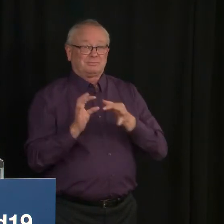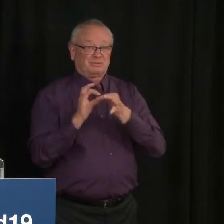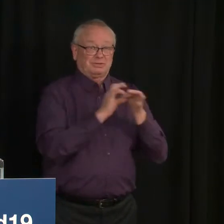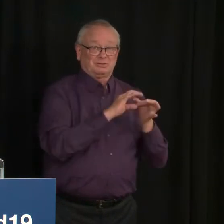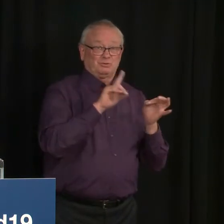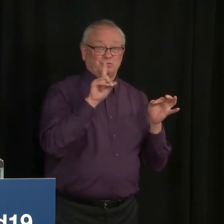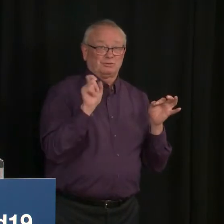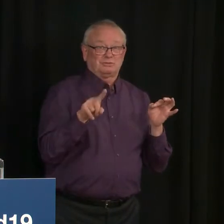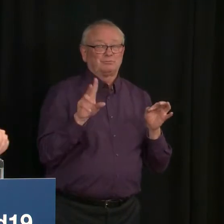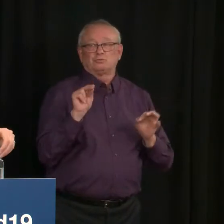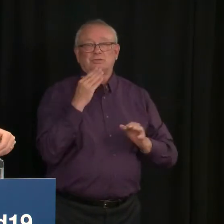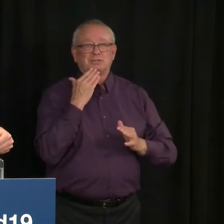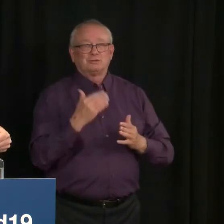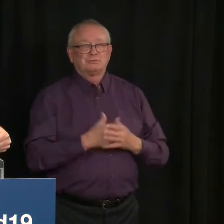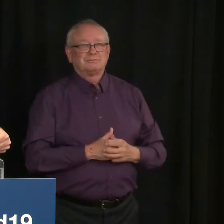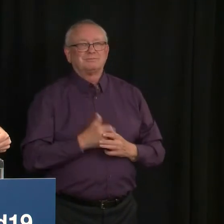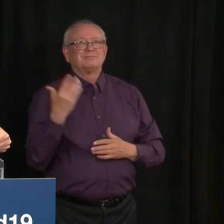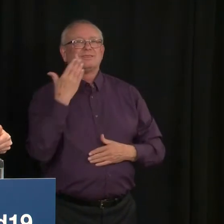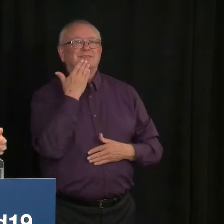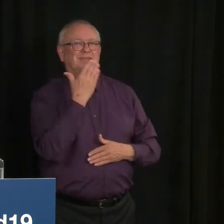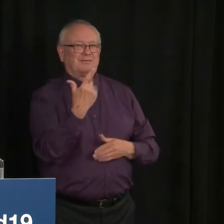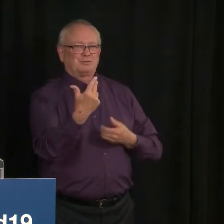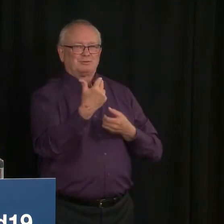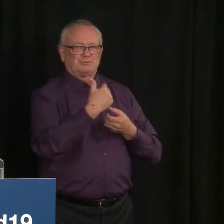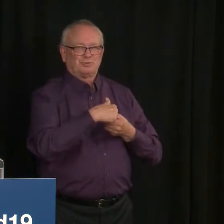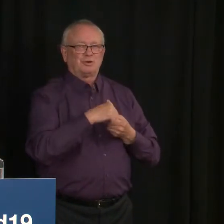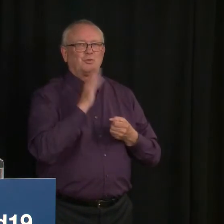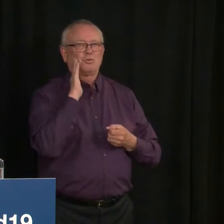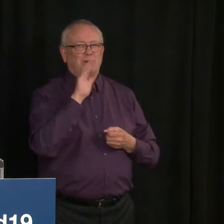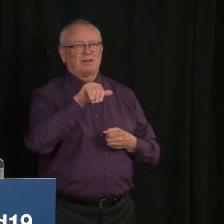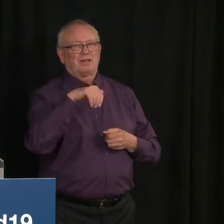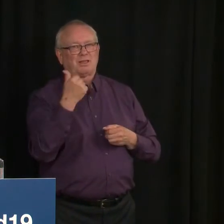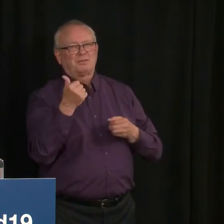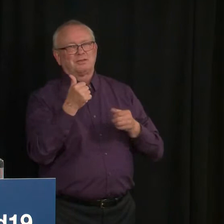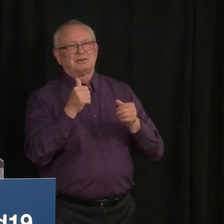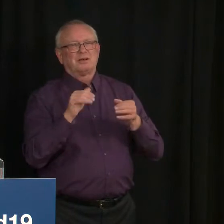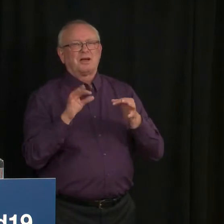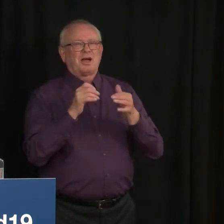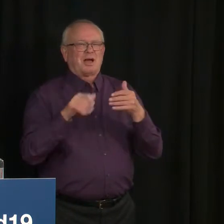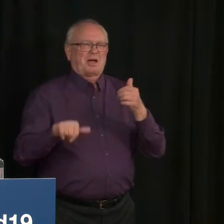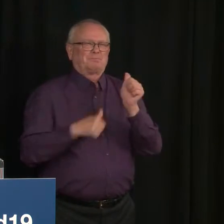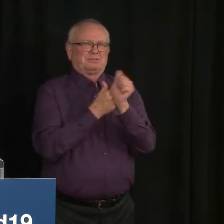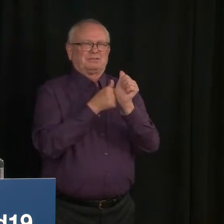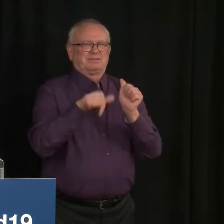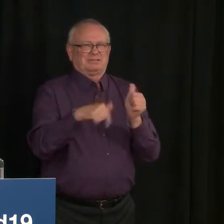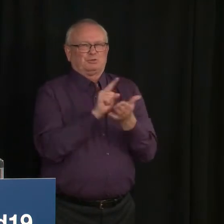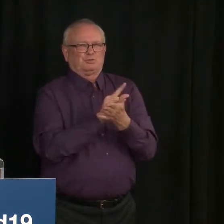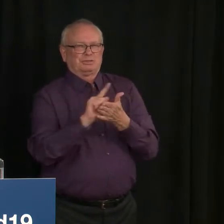Thank you all for joining us. Dr. Hinshaw will provide another update later this week. Have a safe evening.